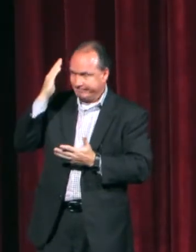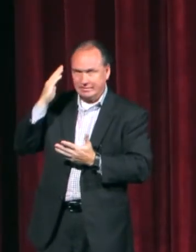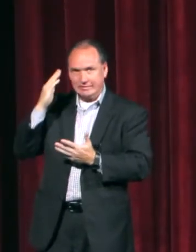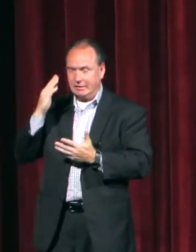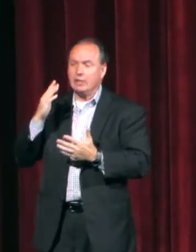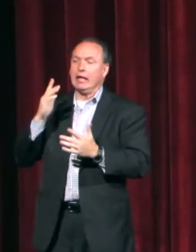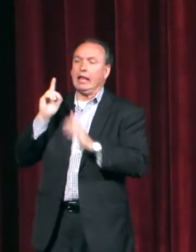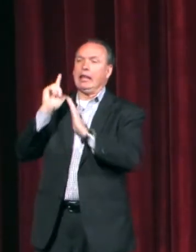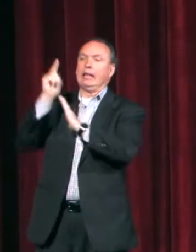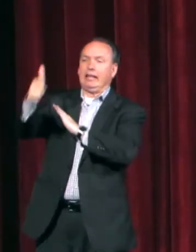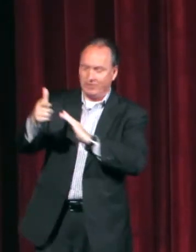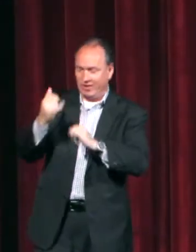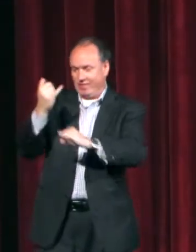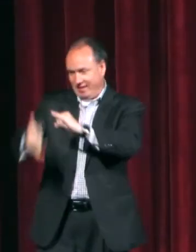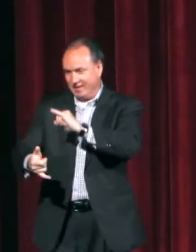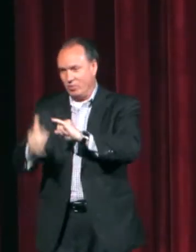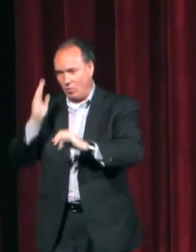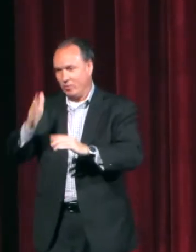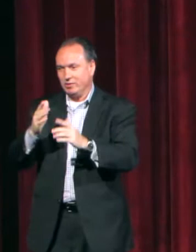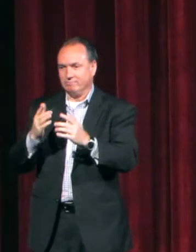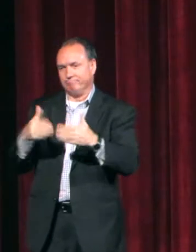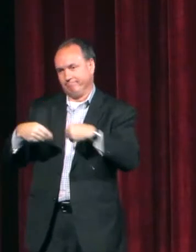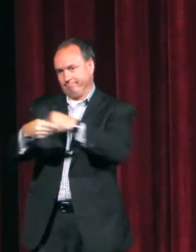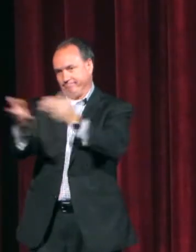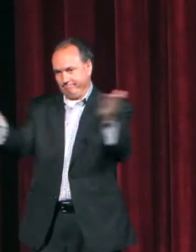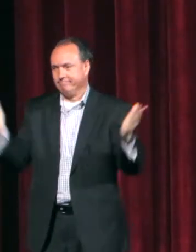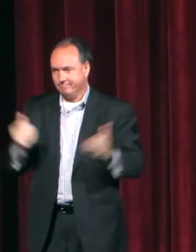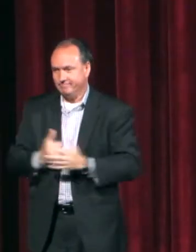all the questions at the end.